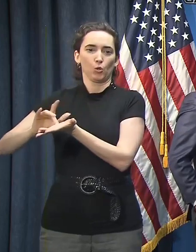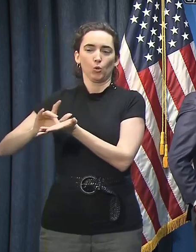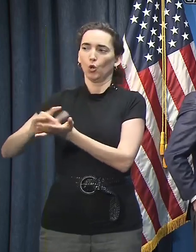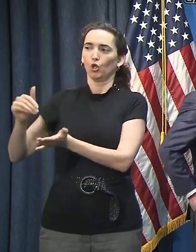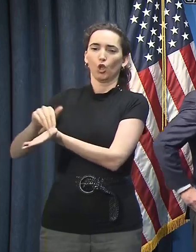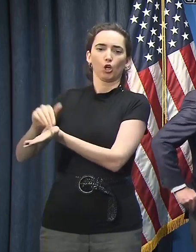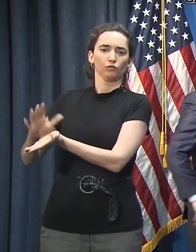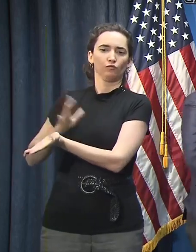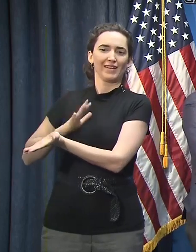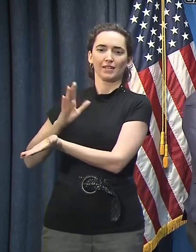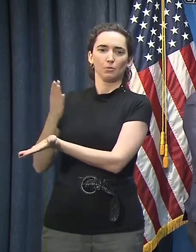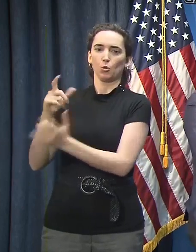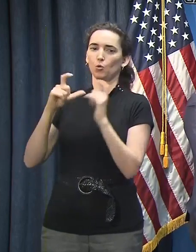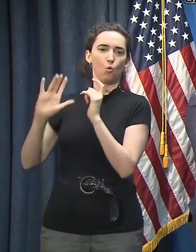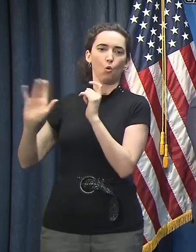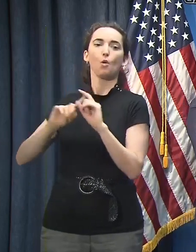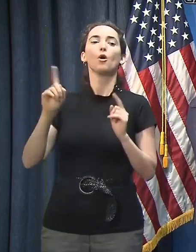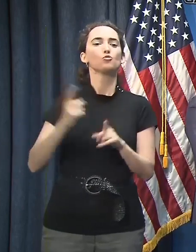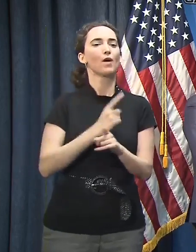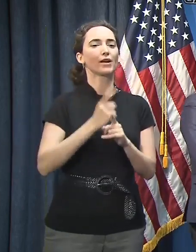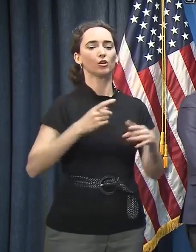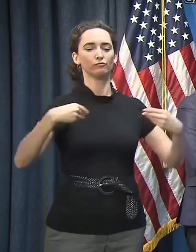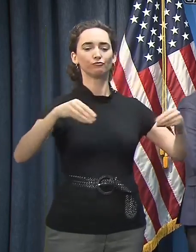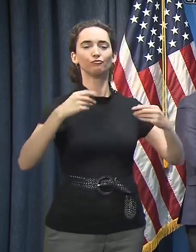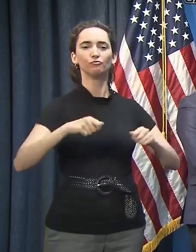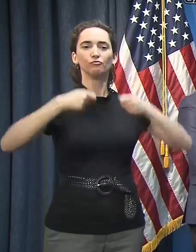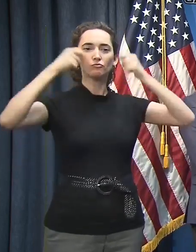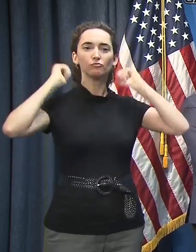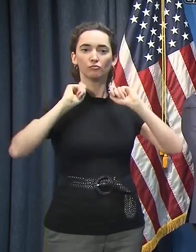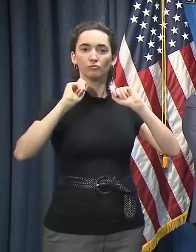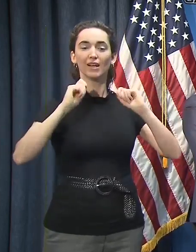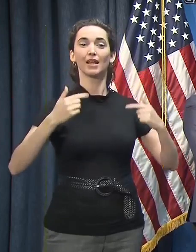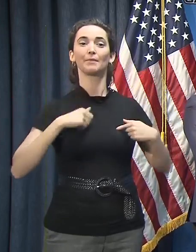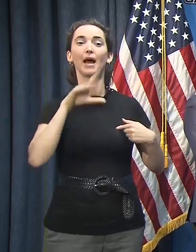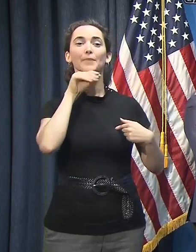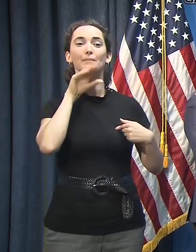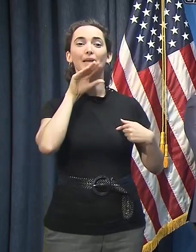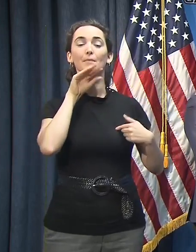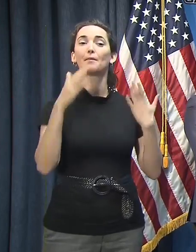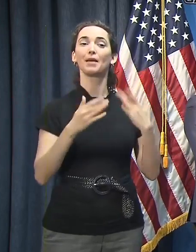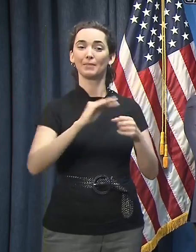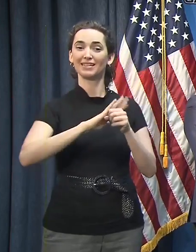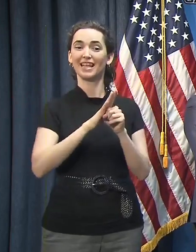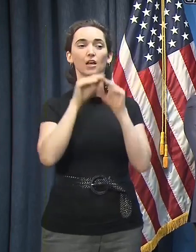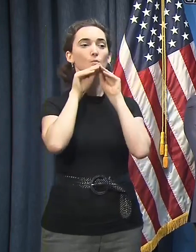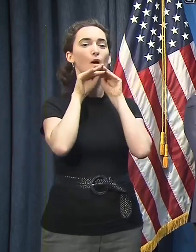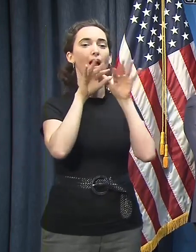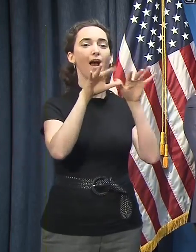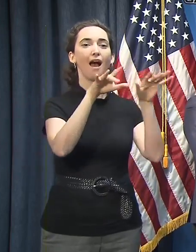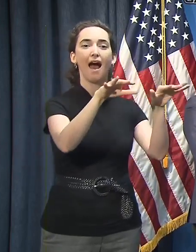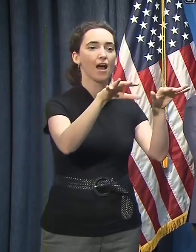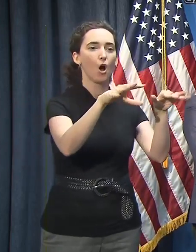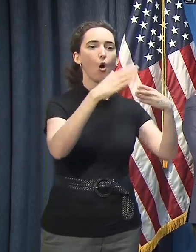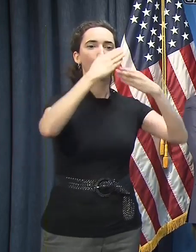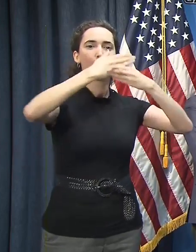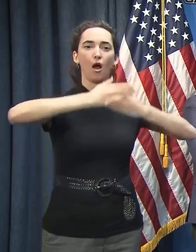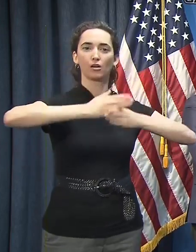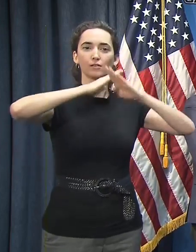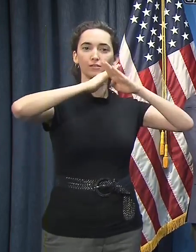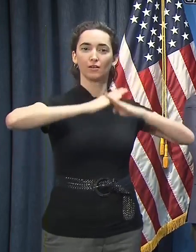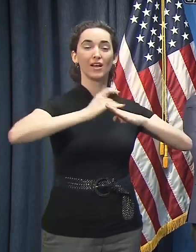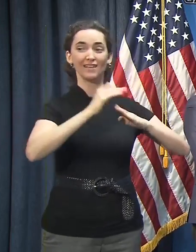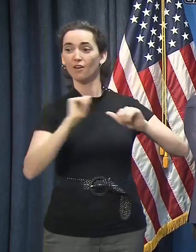cloth mask, I'm limiting the potential virus that's shedding out of my face, spreading to others. And so if we're all